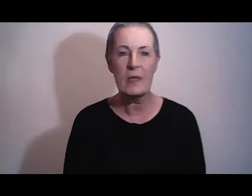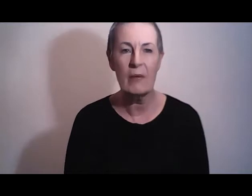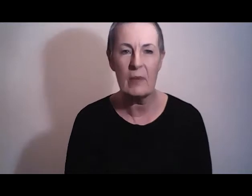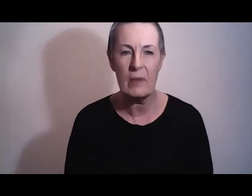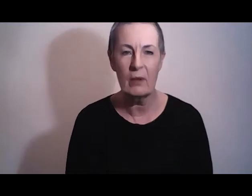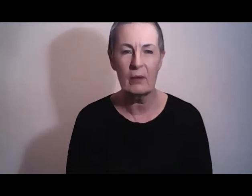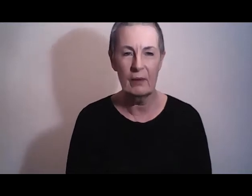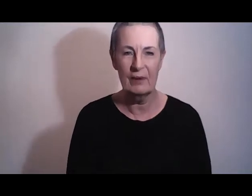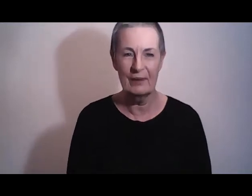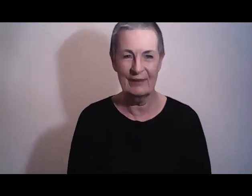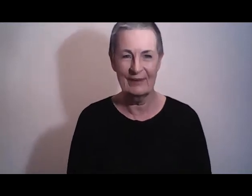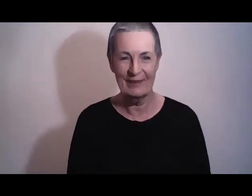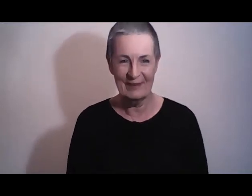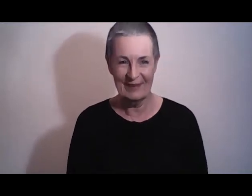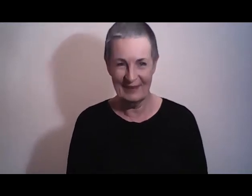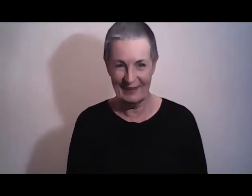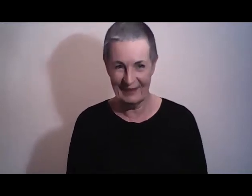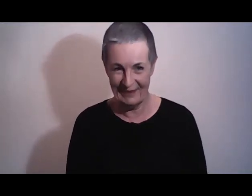Your sound has gone.